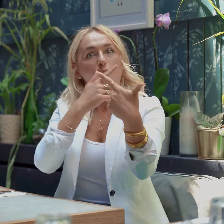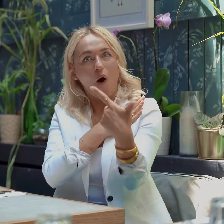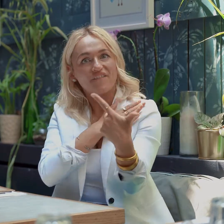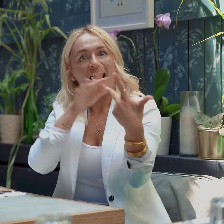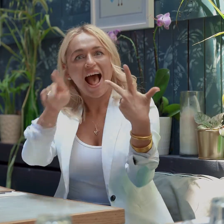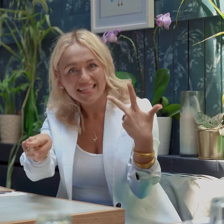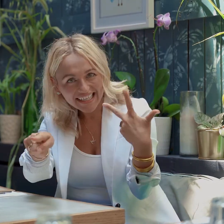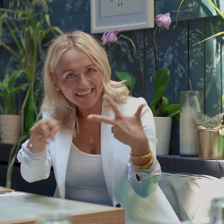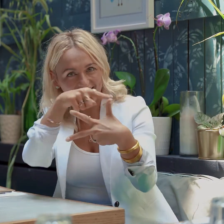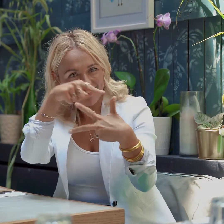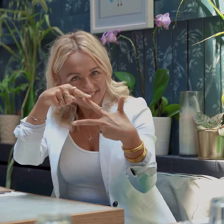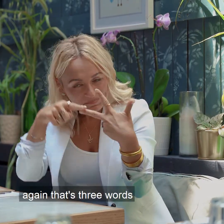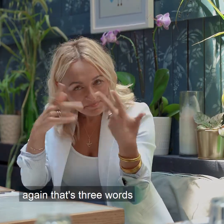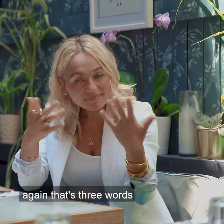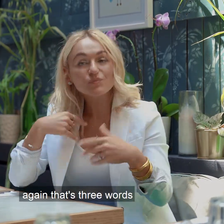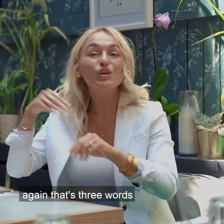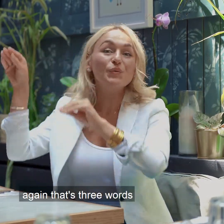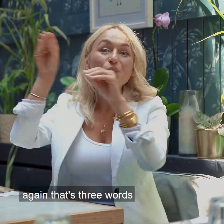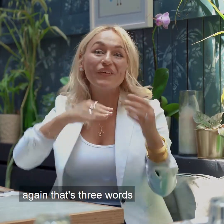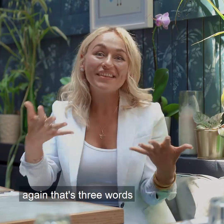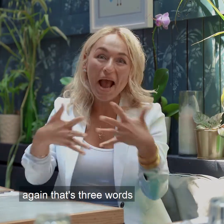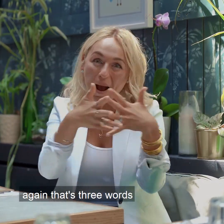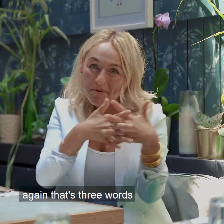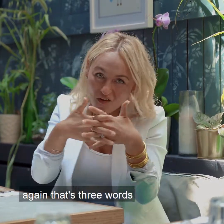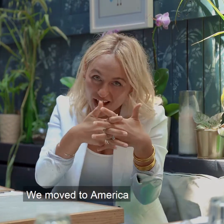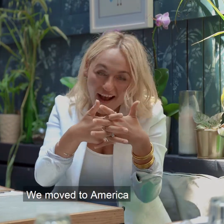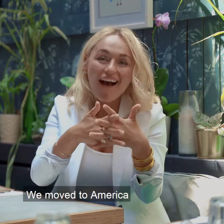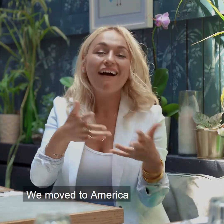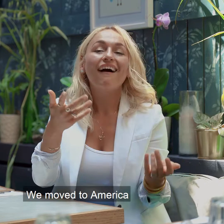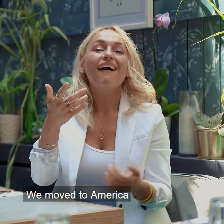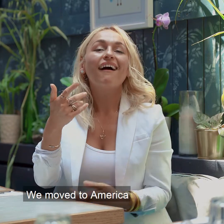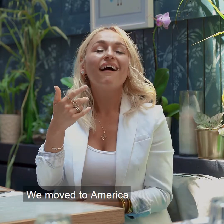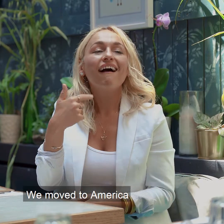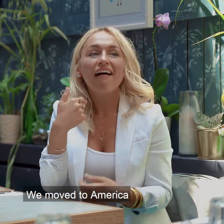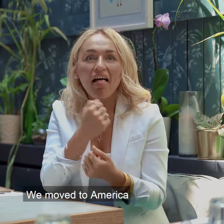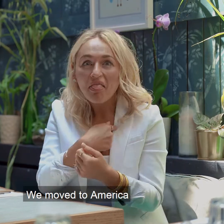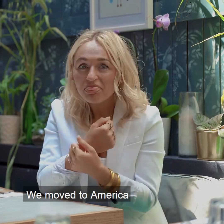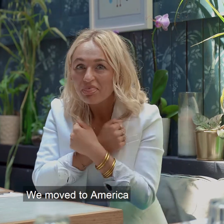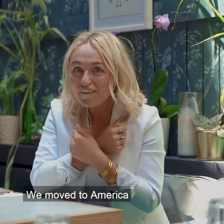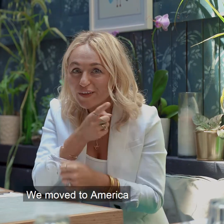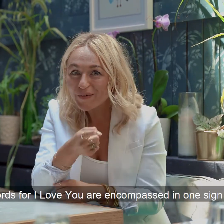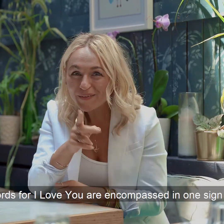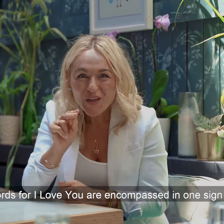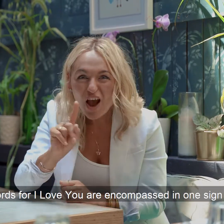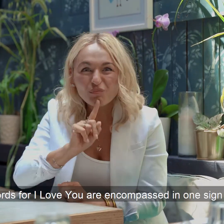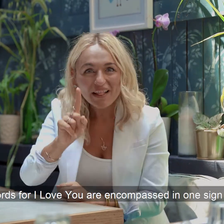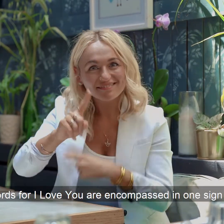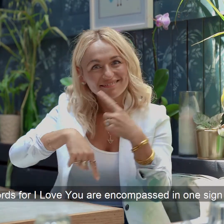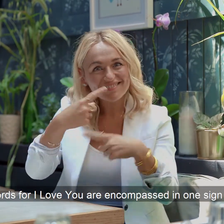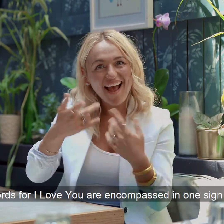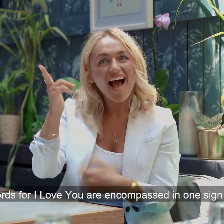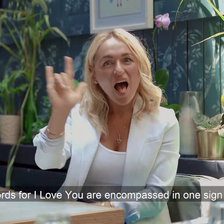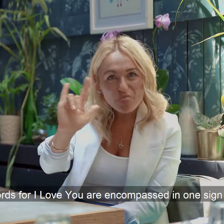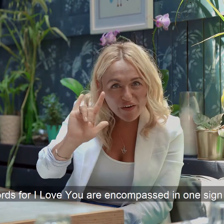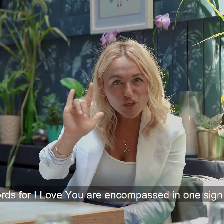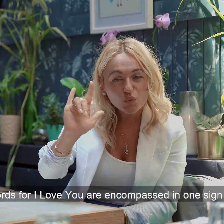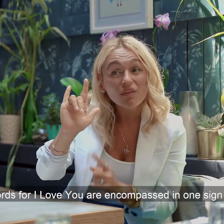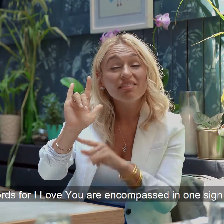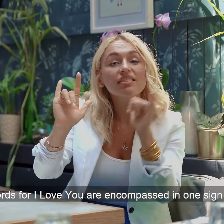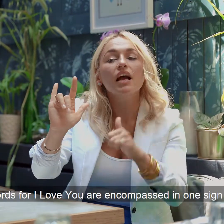Ohevet, Otach. Again, that's three words. Then we moved to America, and those three words, I love you, are encompassed